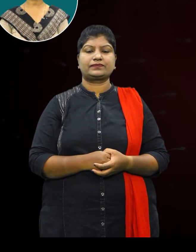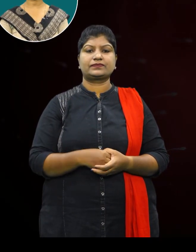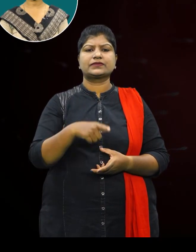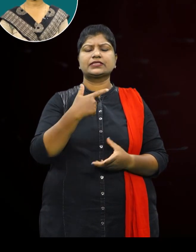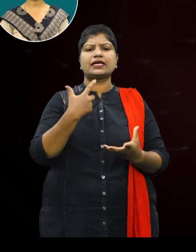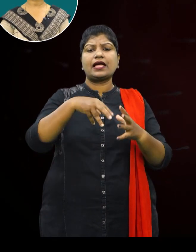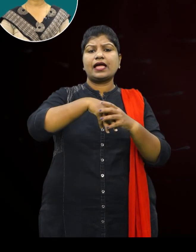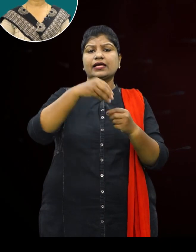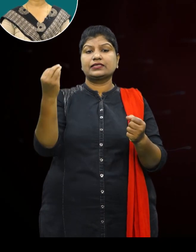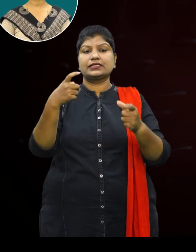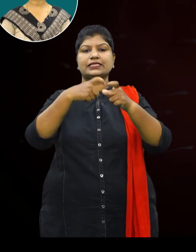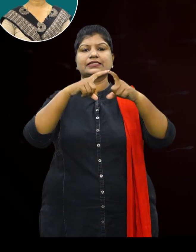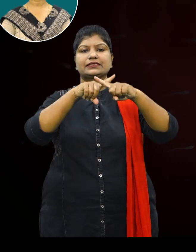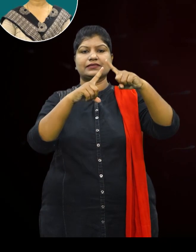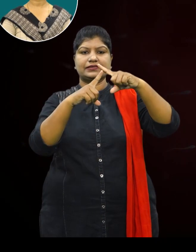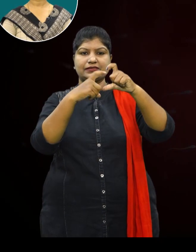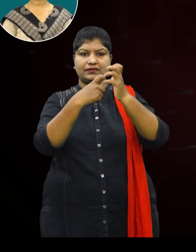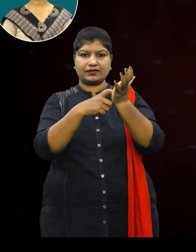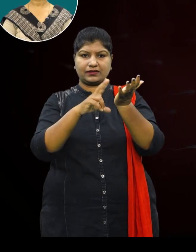External fertilization.